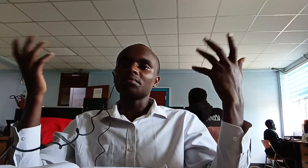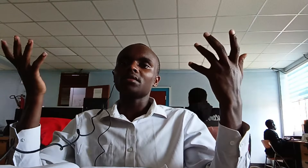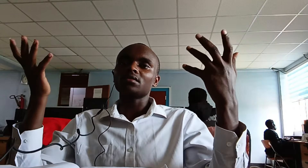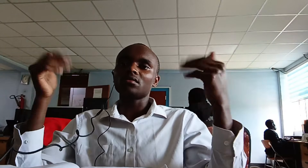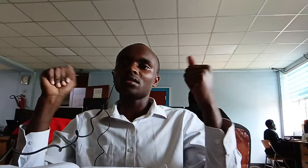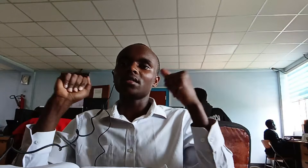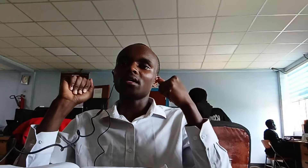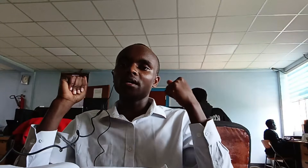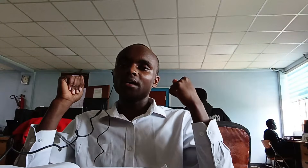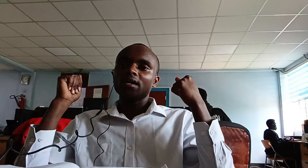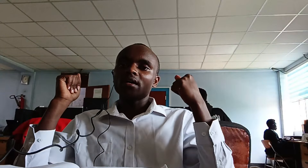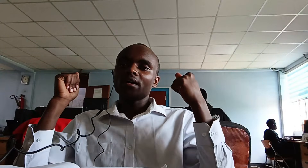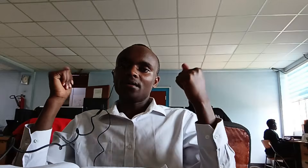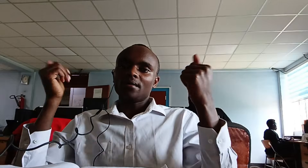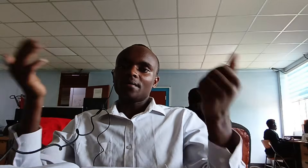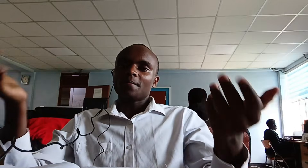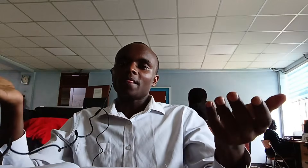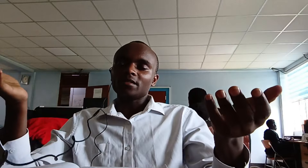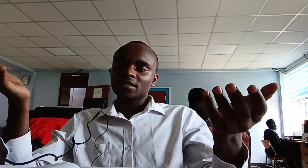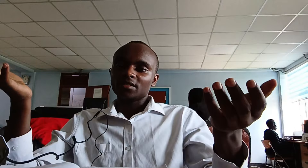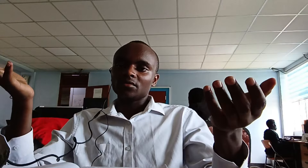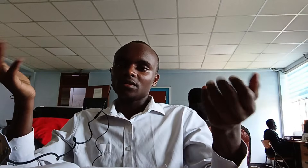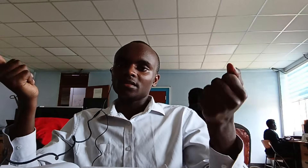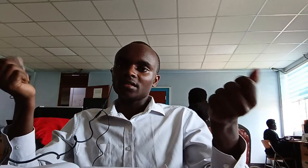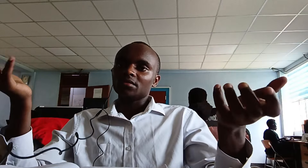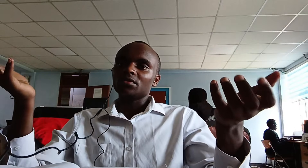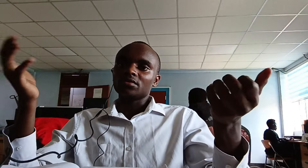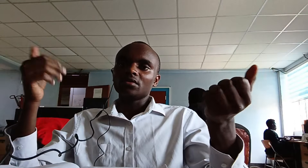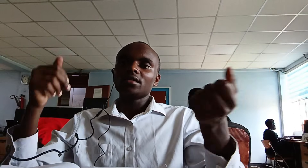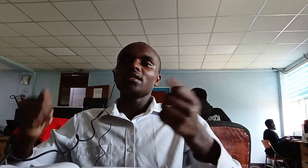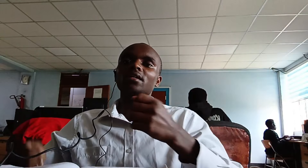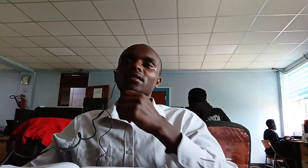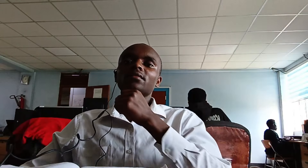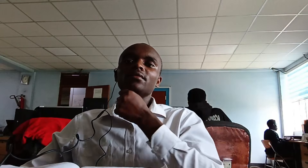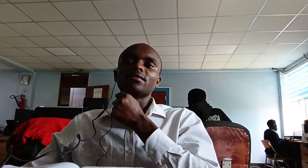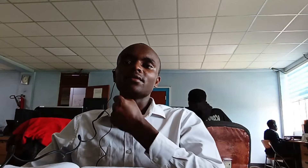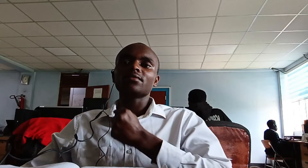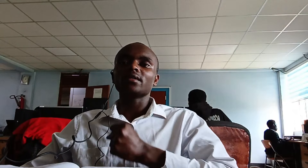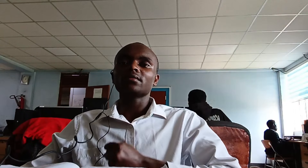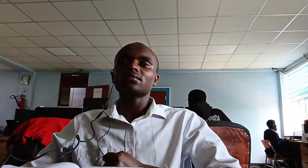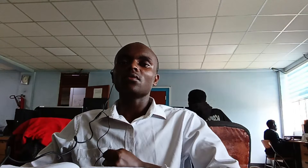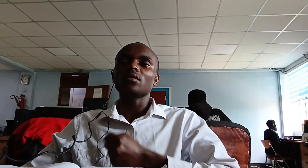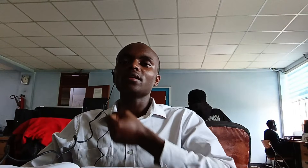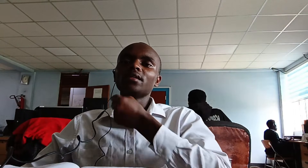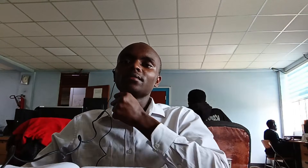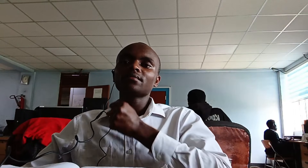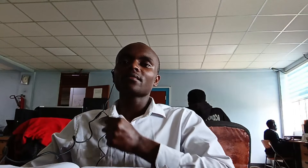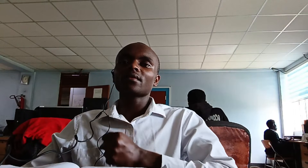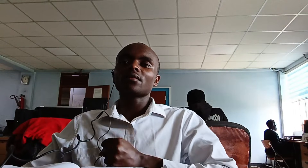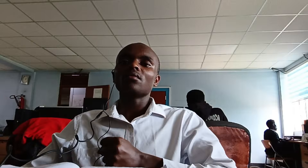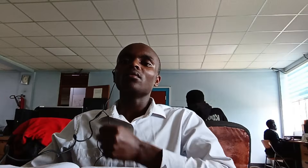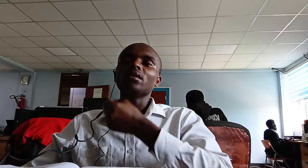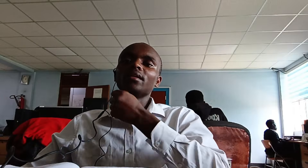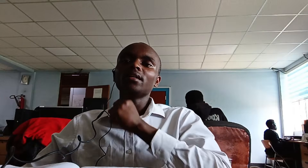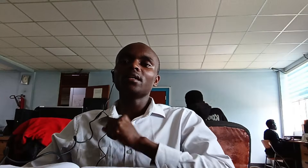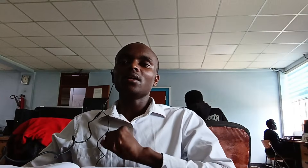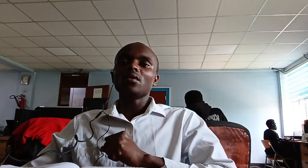is old, the chair is old, the table is old. Use this one. Old, old,